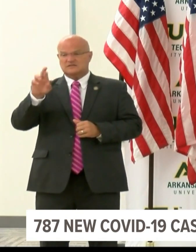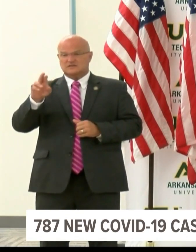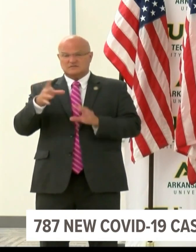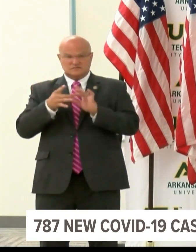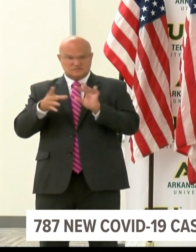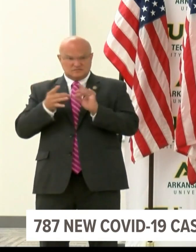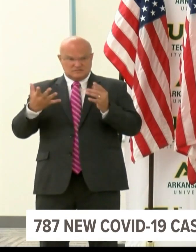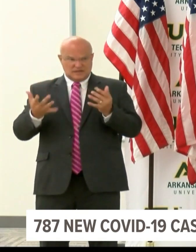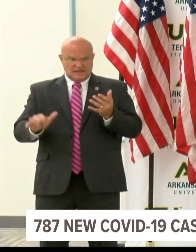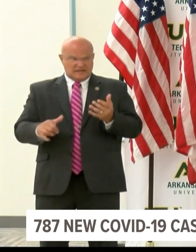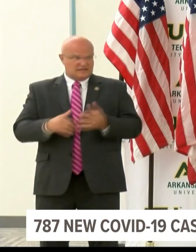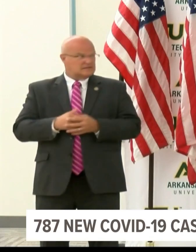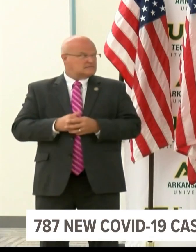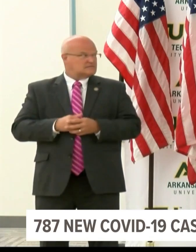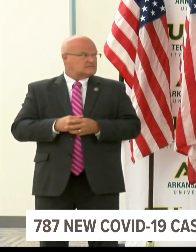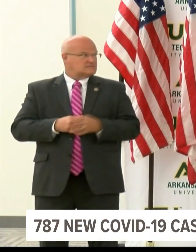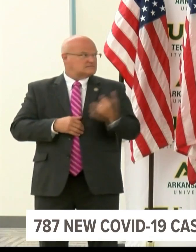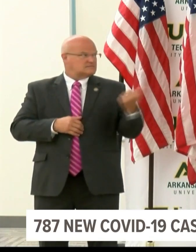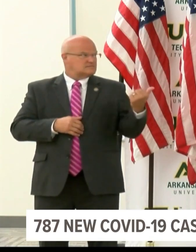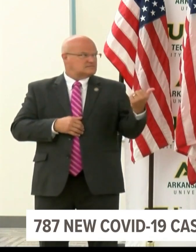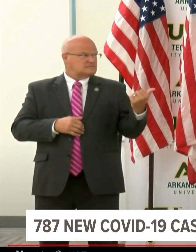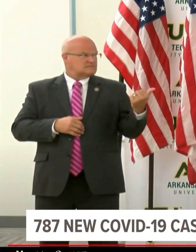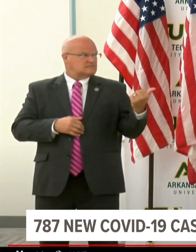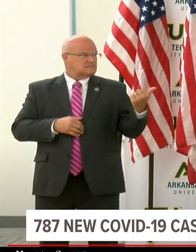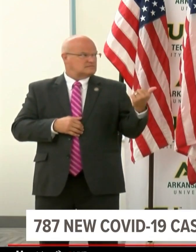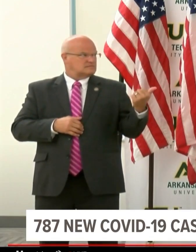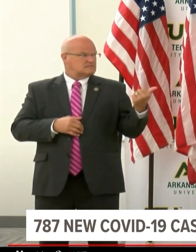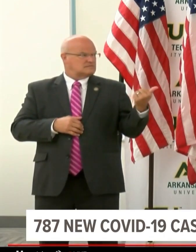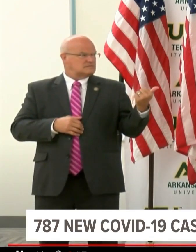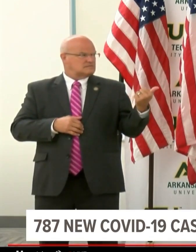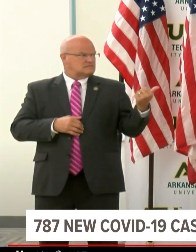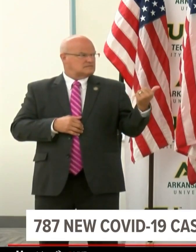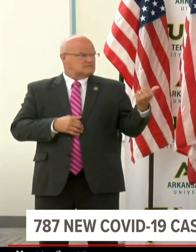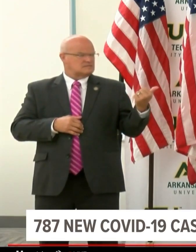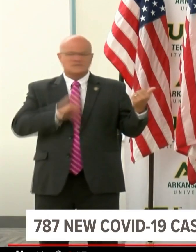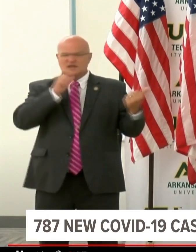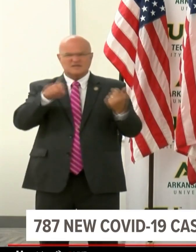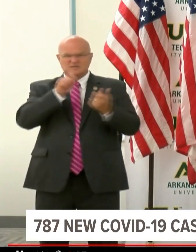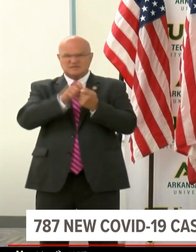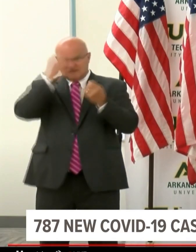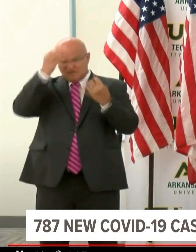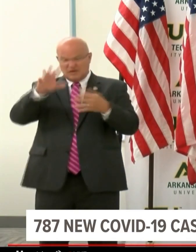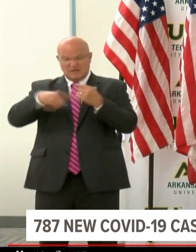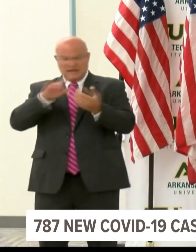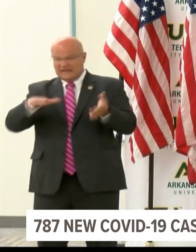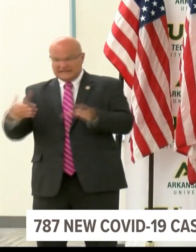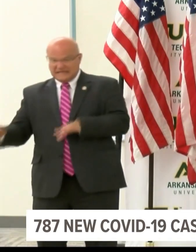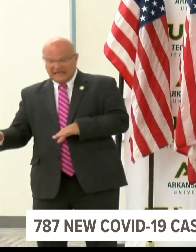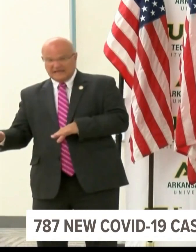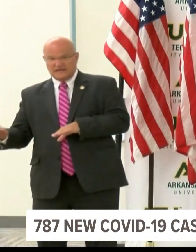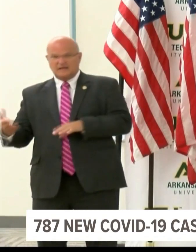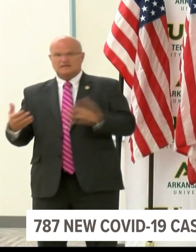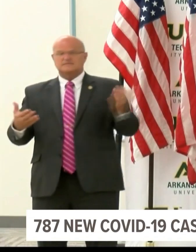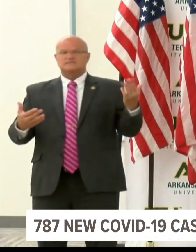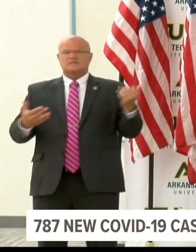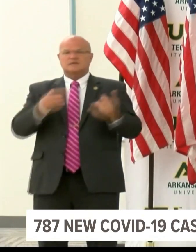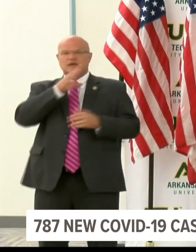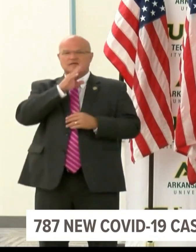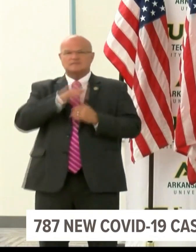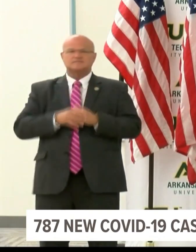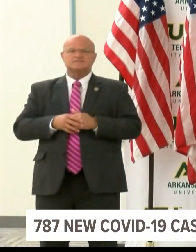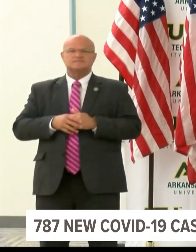that? I don't have specific information about the deaths. Why don't you come to the